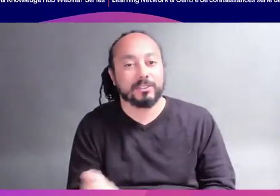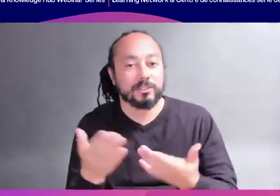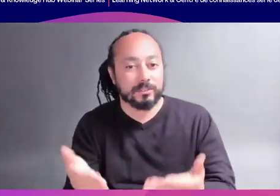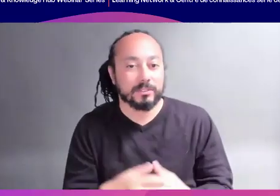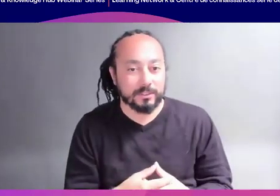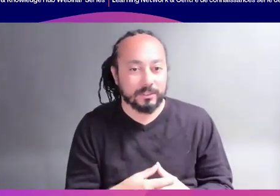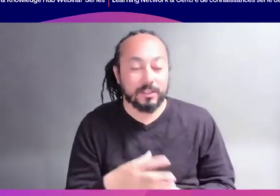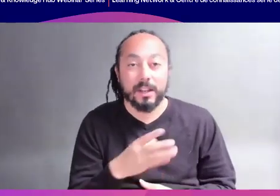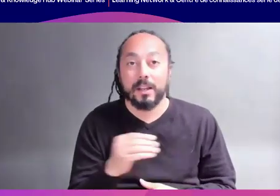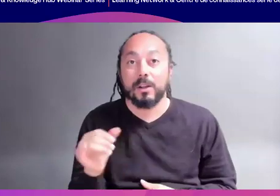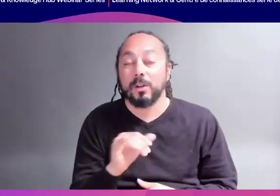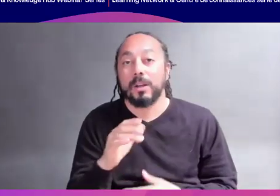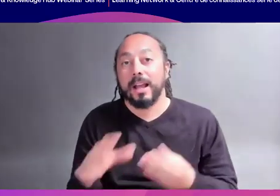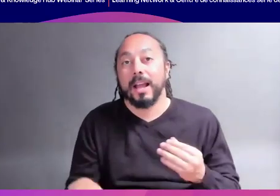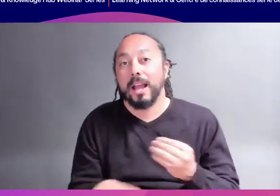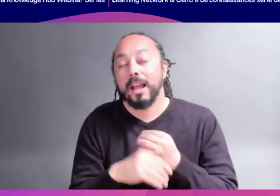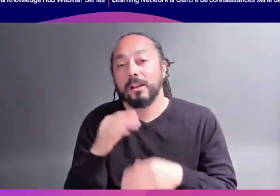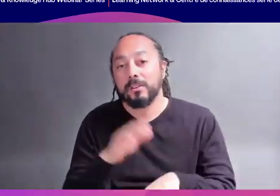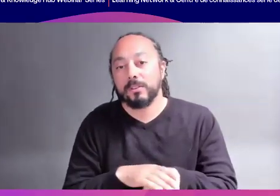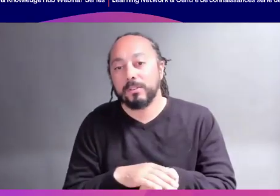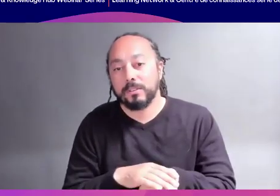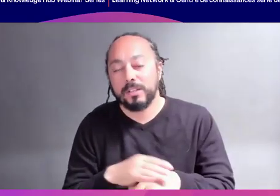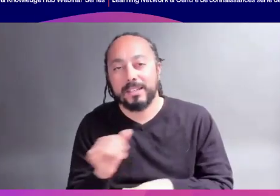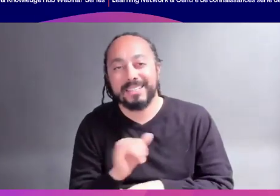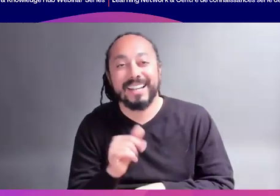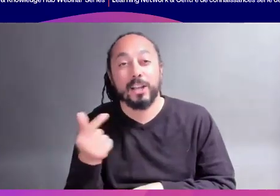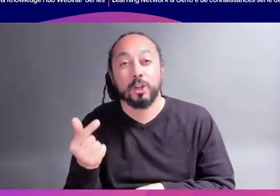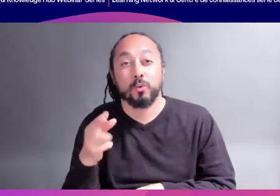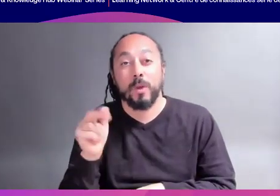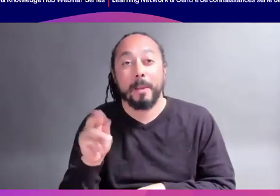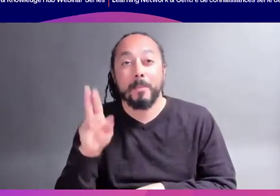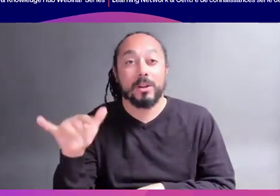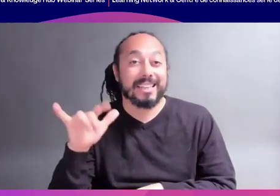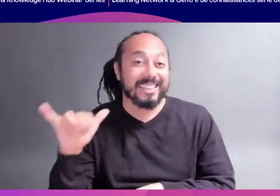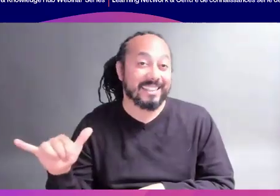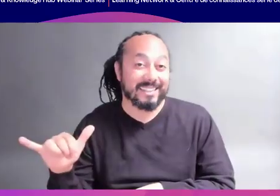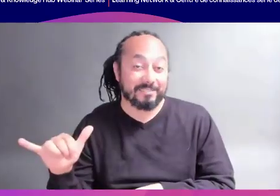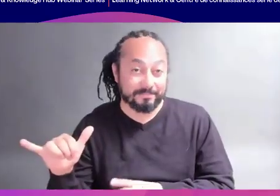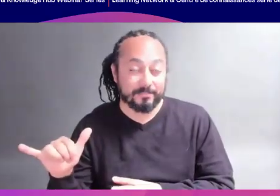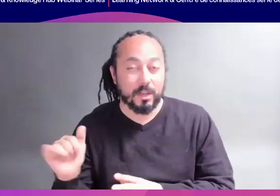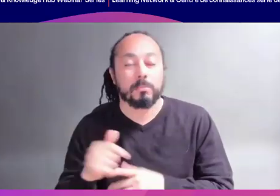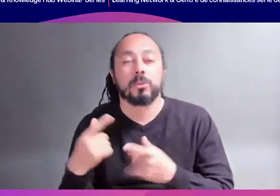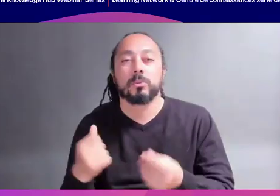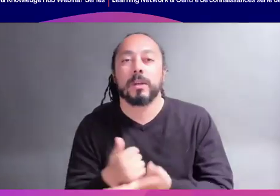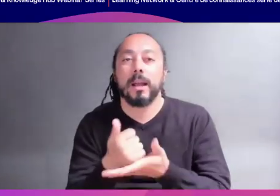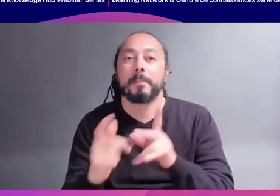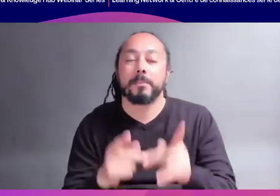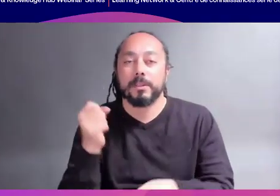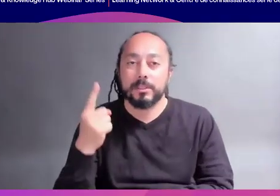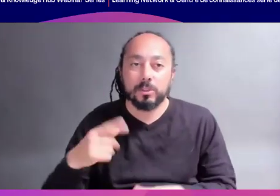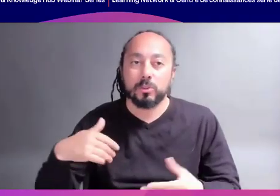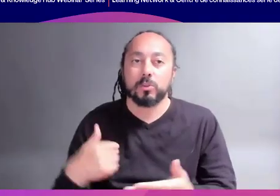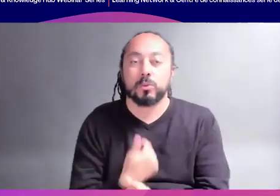developed an add-on where it's kind of like Grammarly, where it's actually helping people learn new